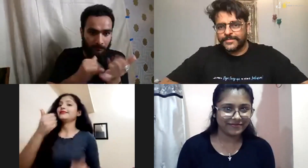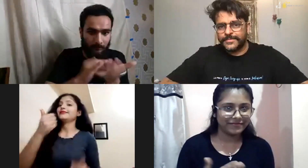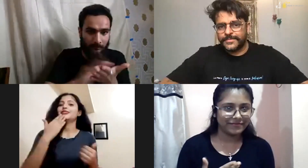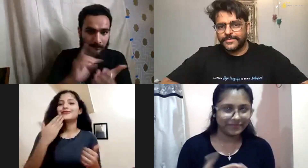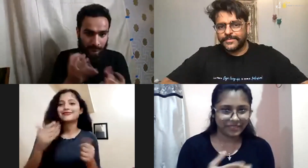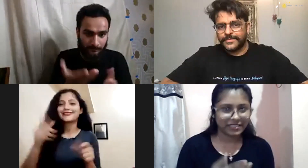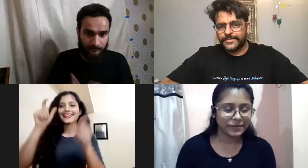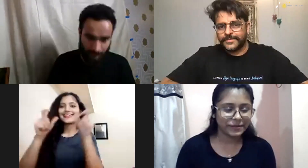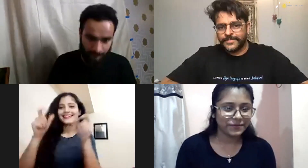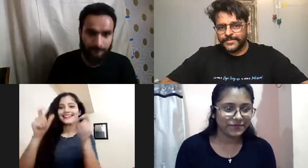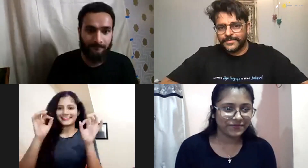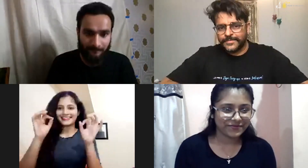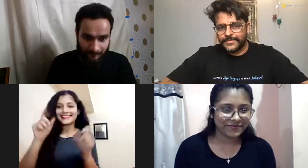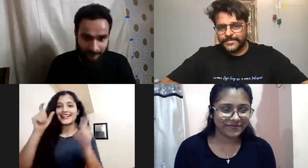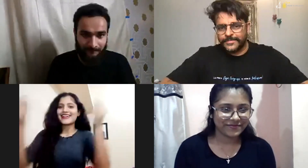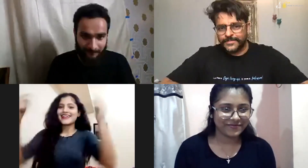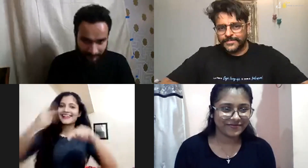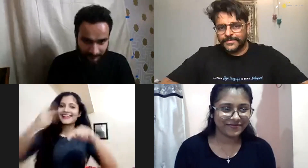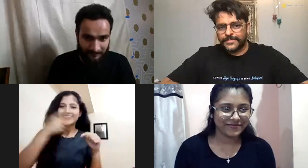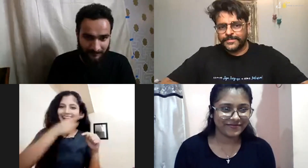you can start.